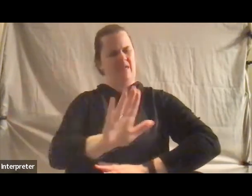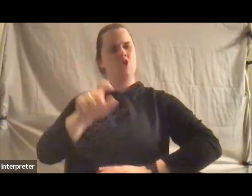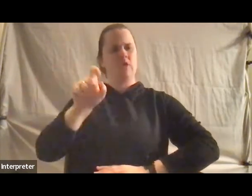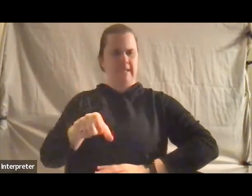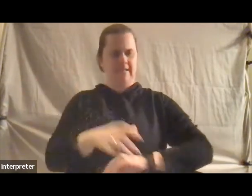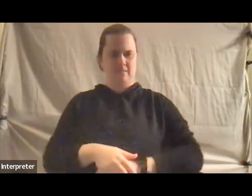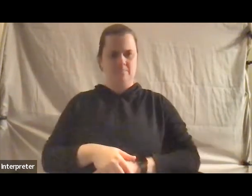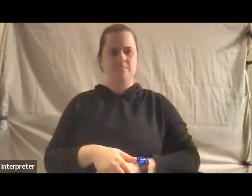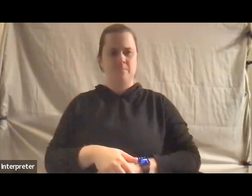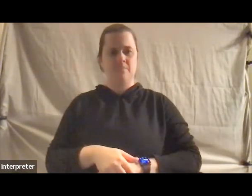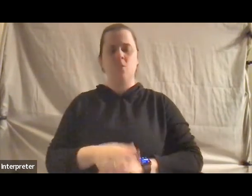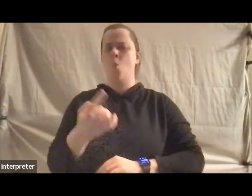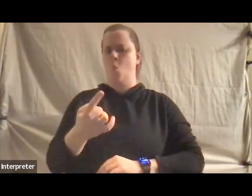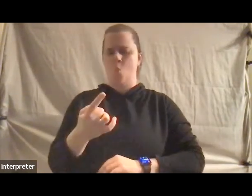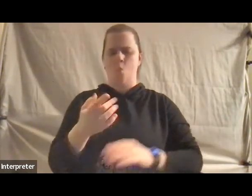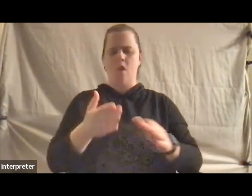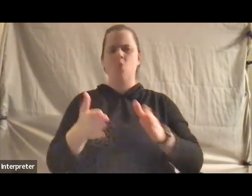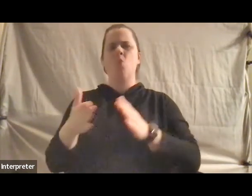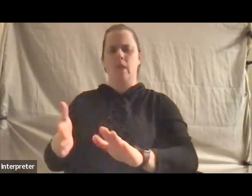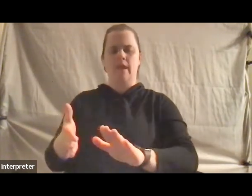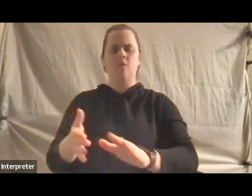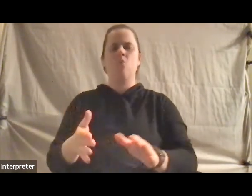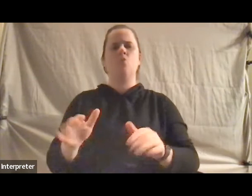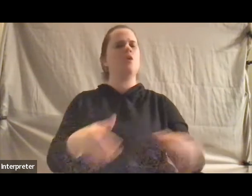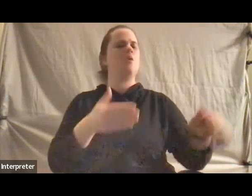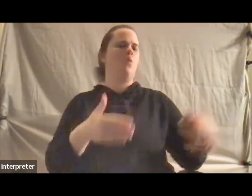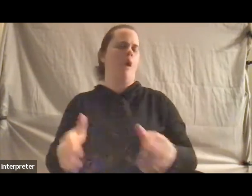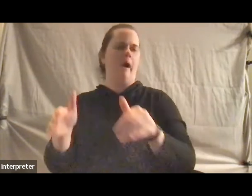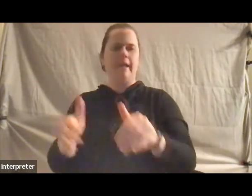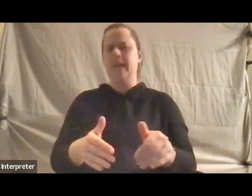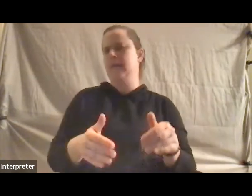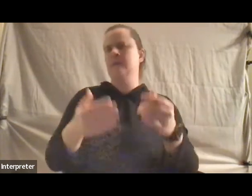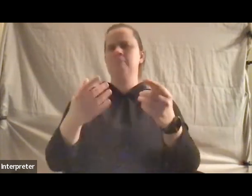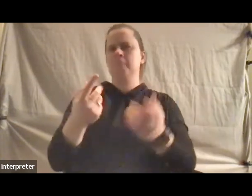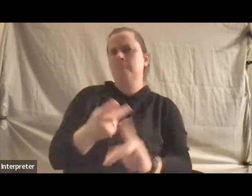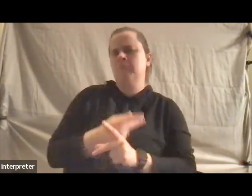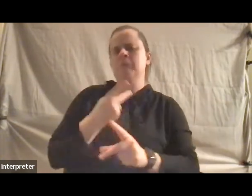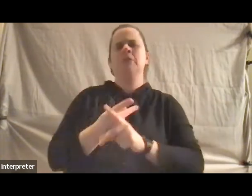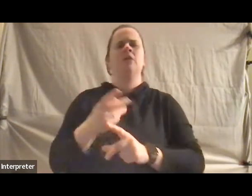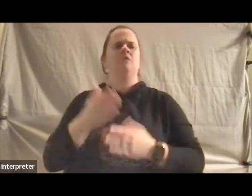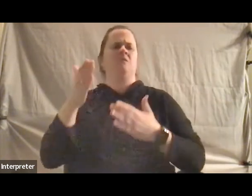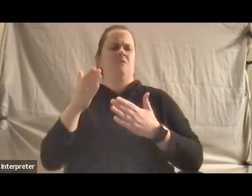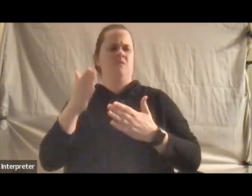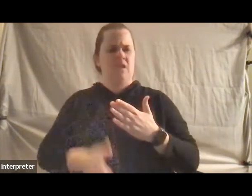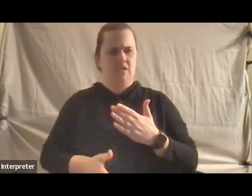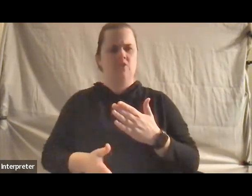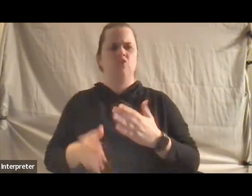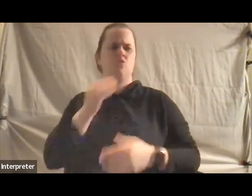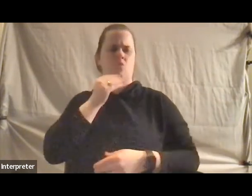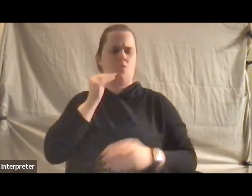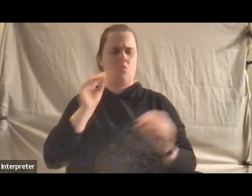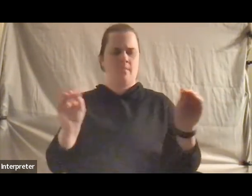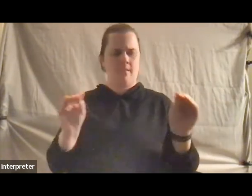just one way we are walking the talk of our strategy to end homelessness. Now, while I am excited about